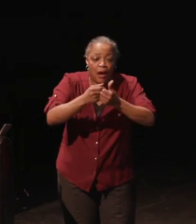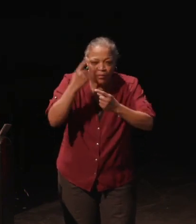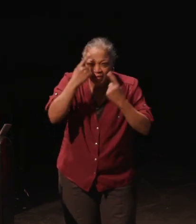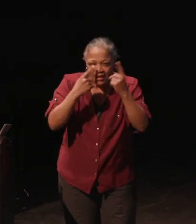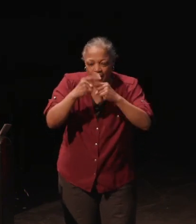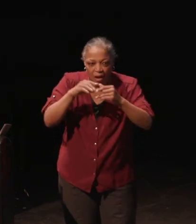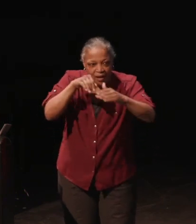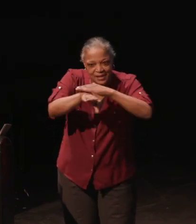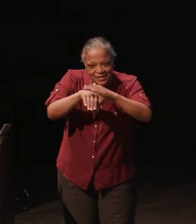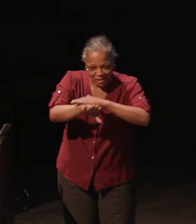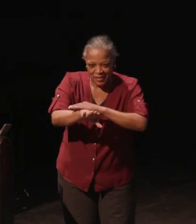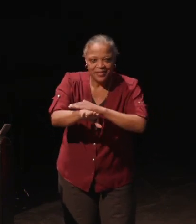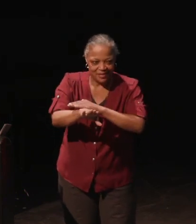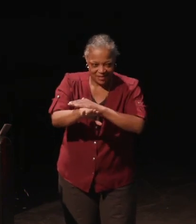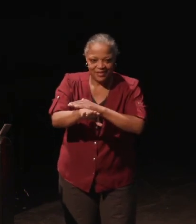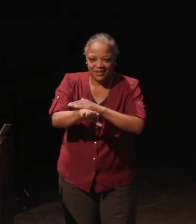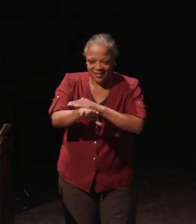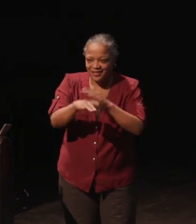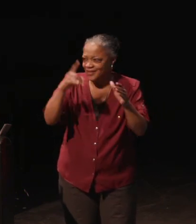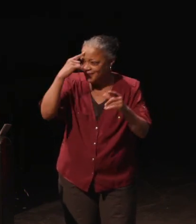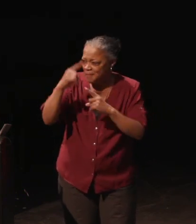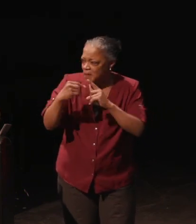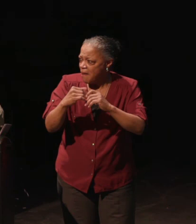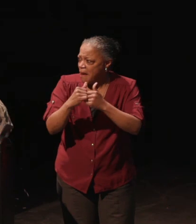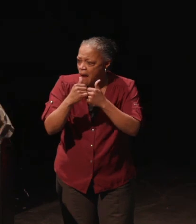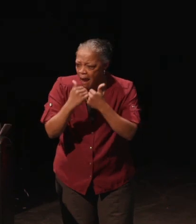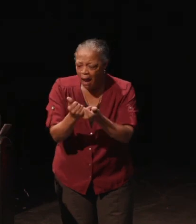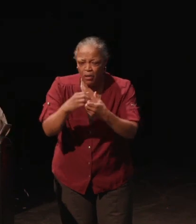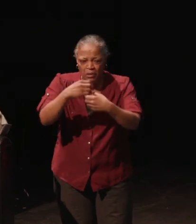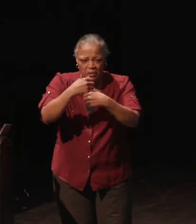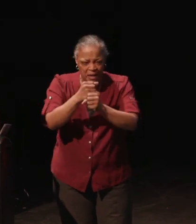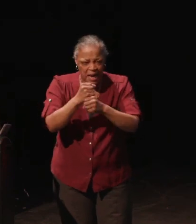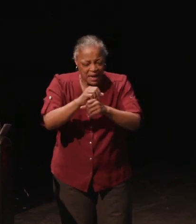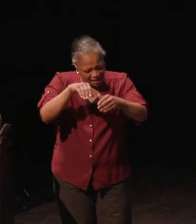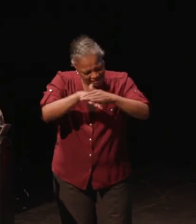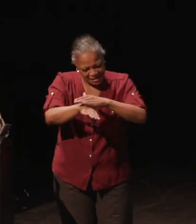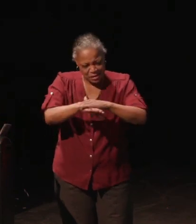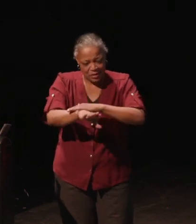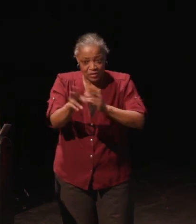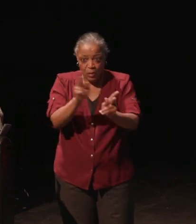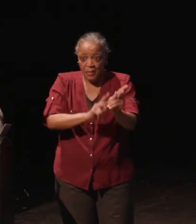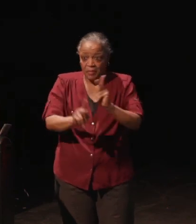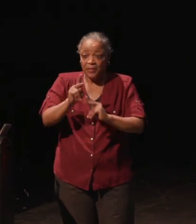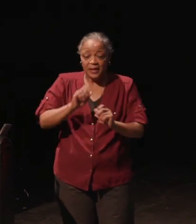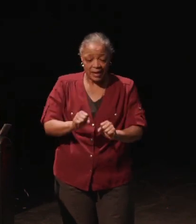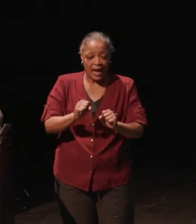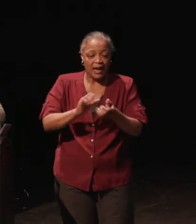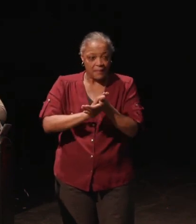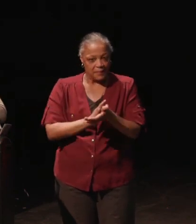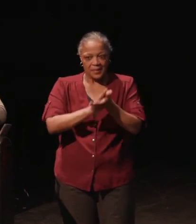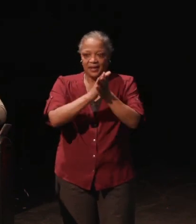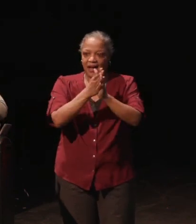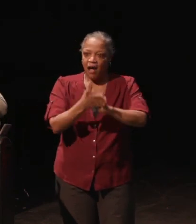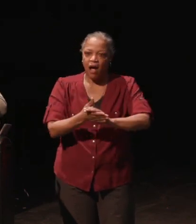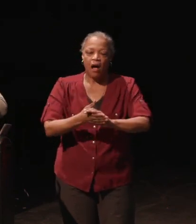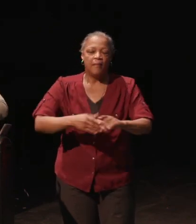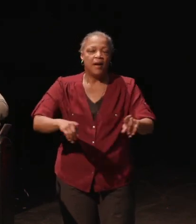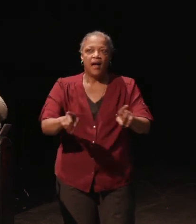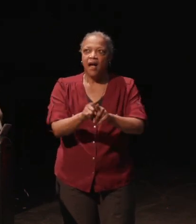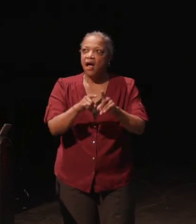about accessibility. To think about how do we create accessibility so people can become